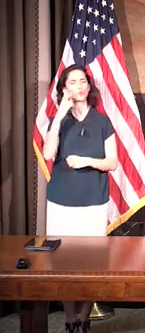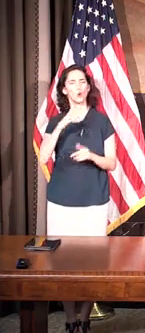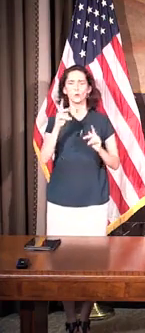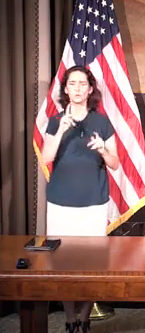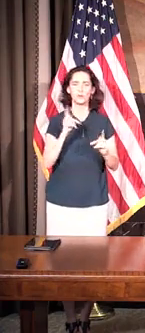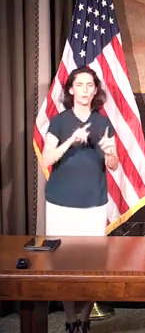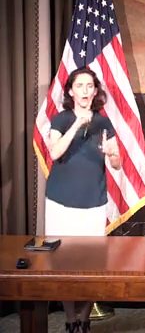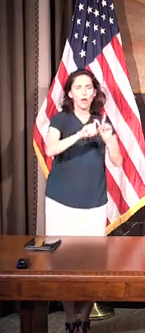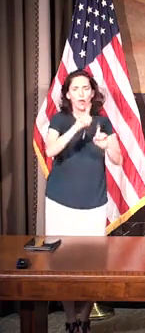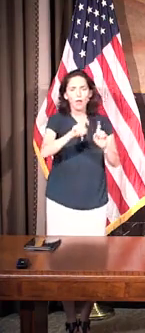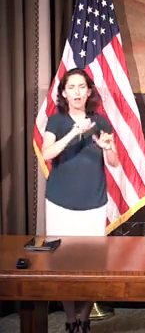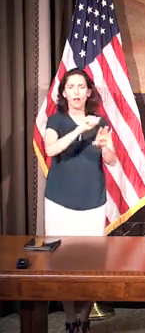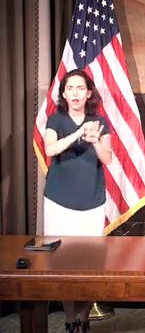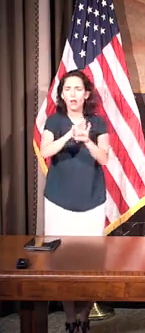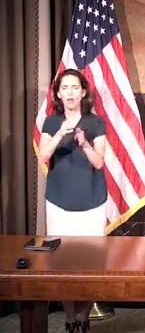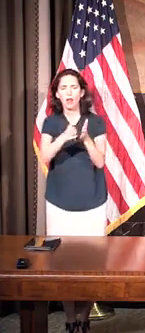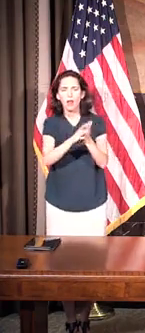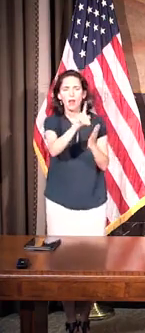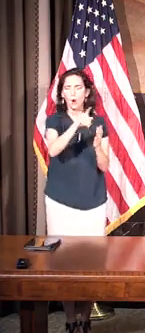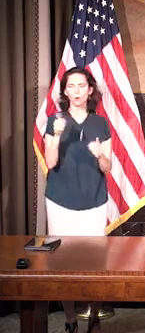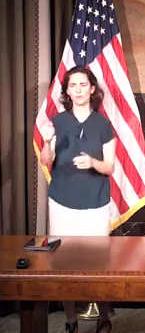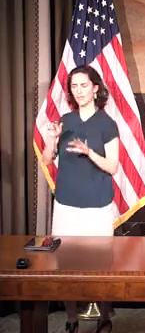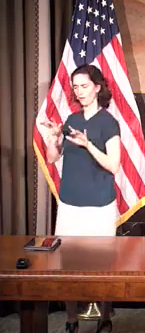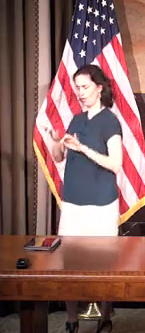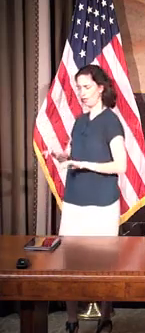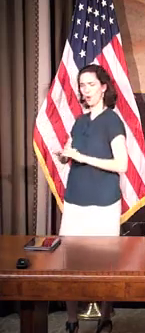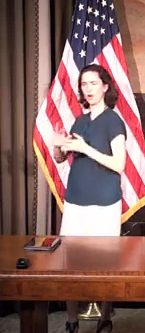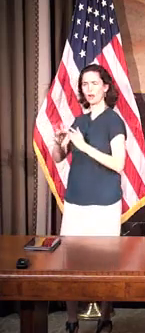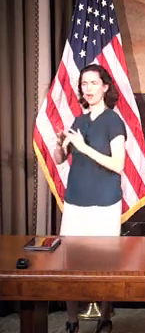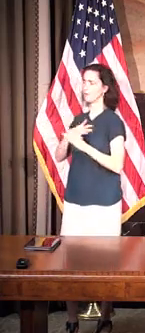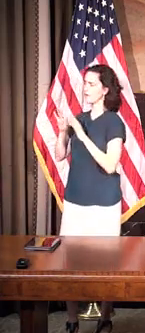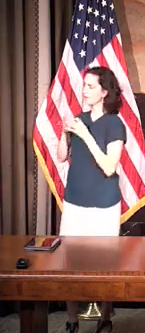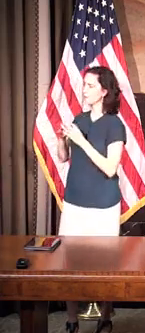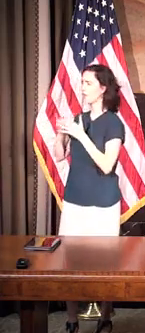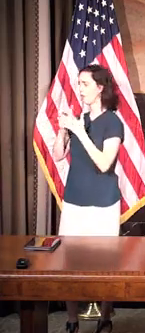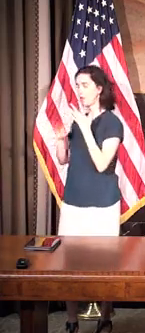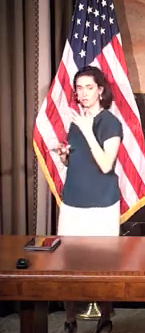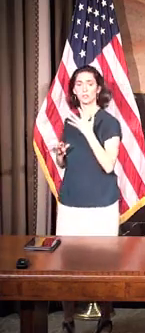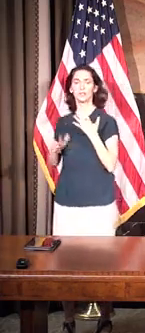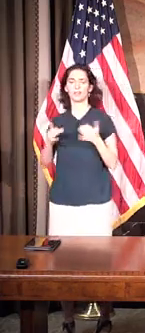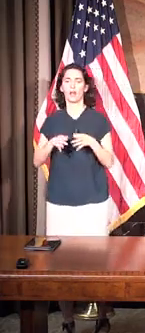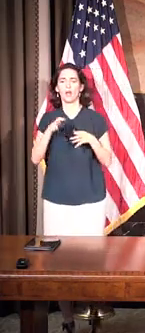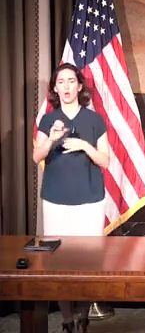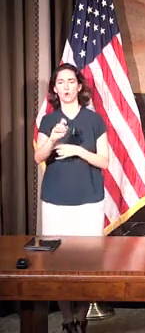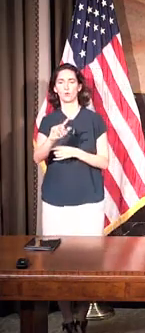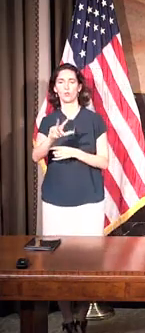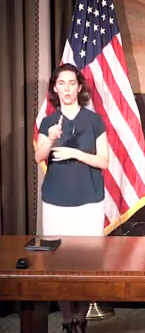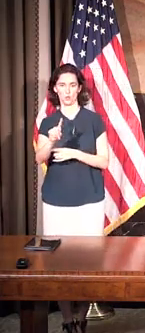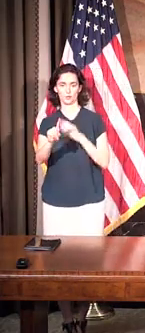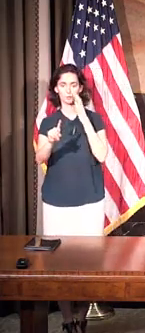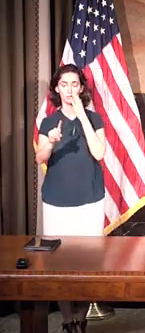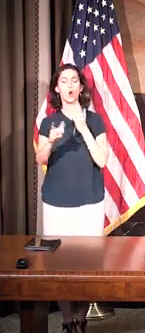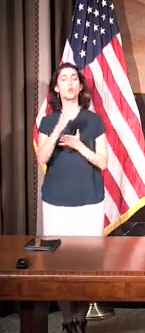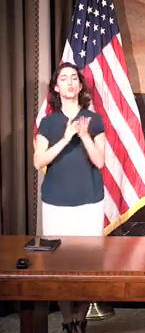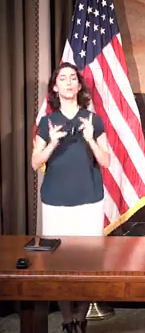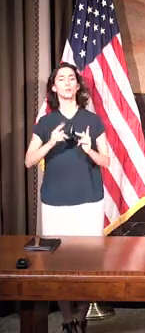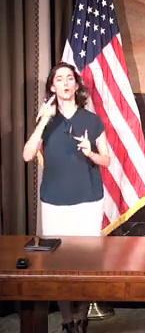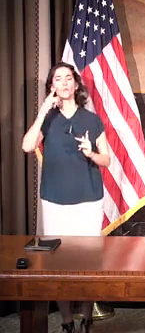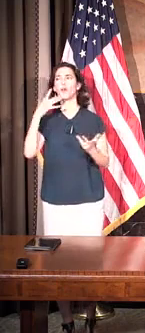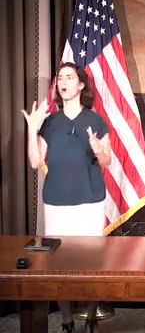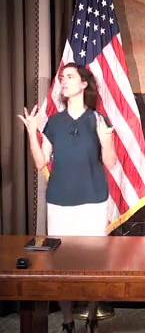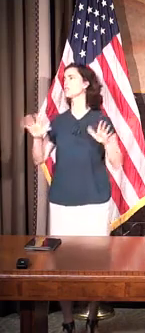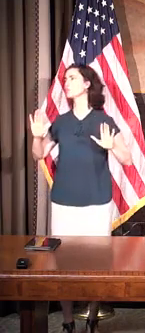slip again, but previously it was September the 30th, and so some people may think that their deadline for them to respond has now